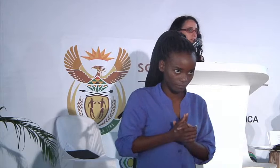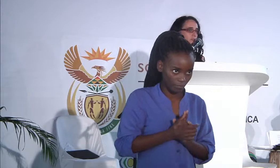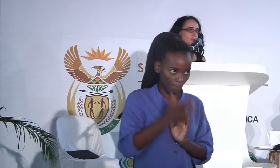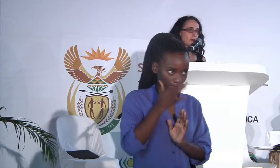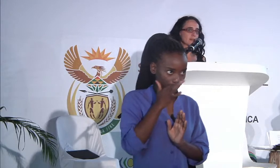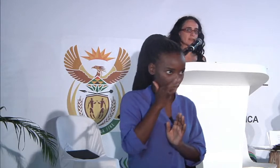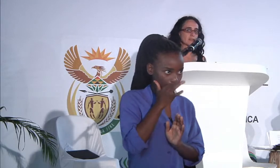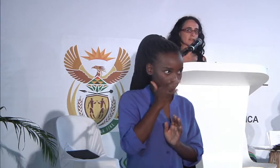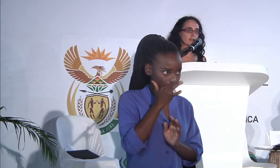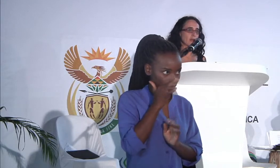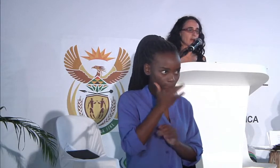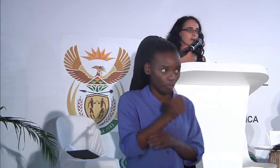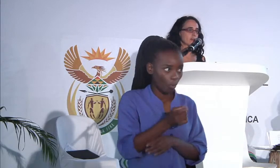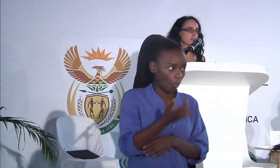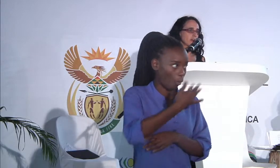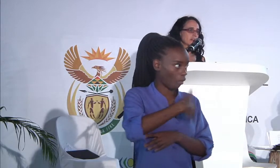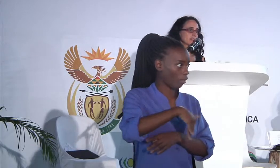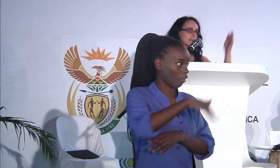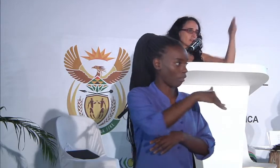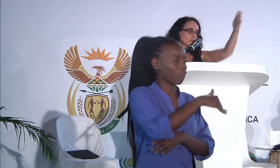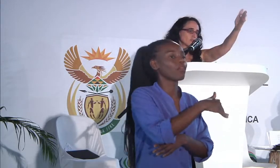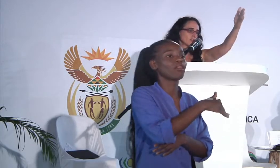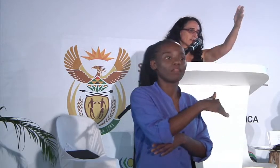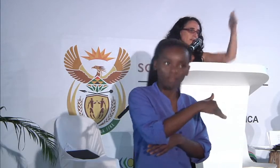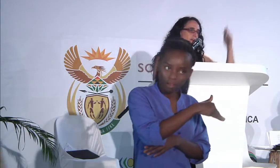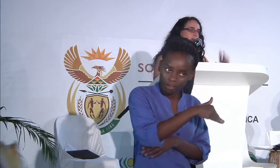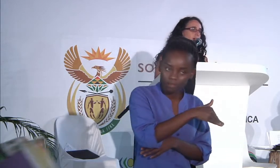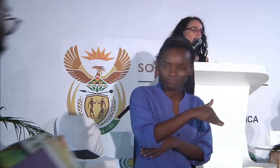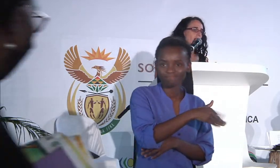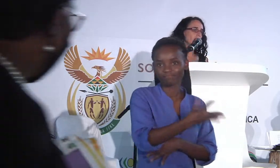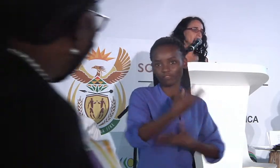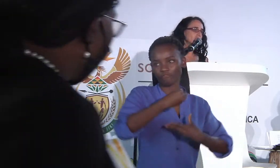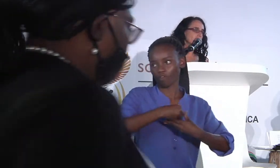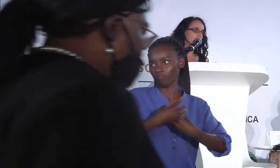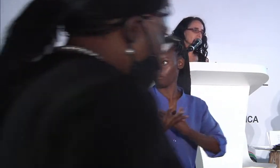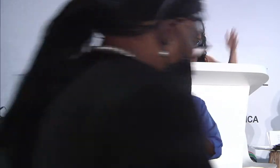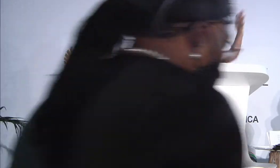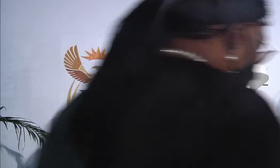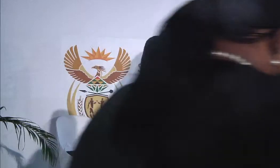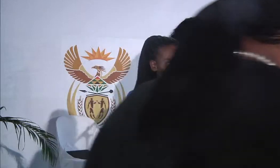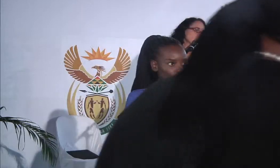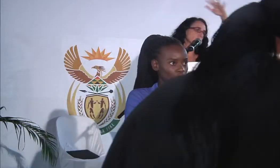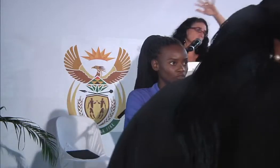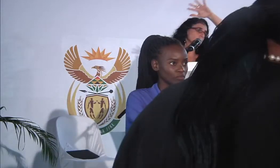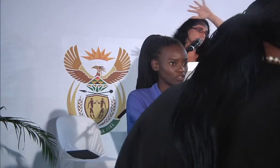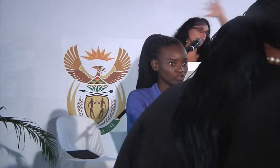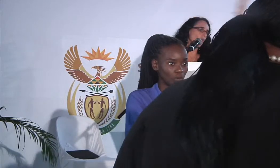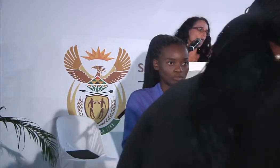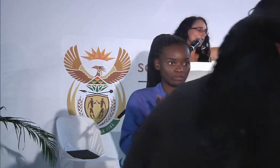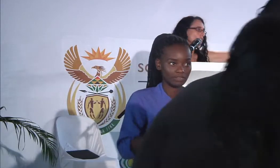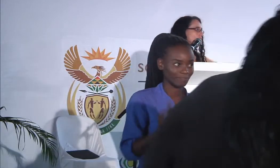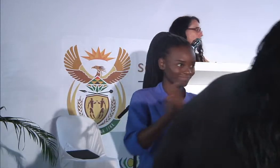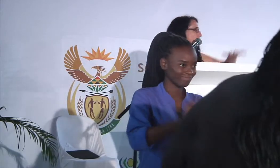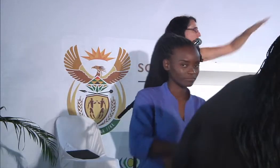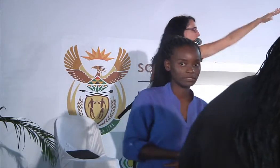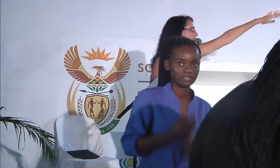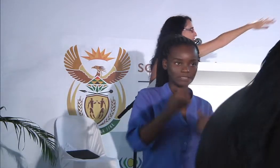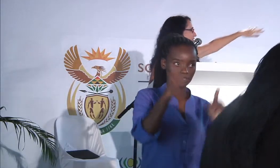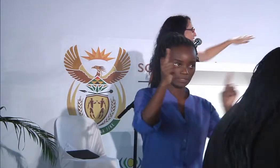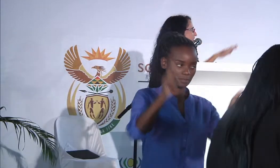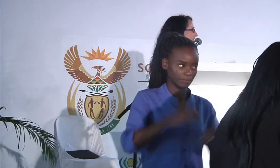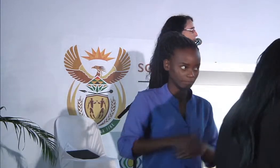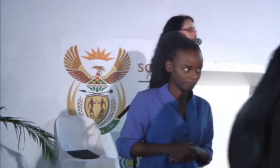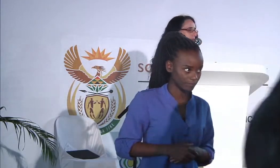everybody who made this a reality, including our H-Factor, who were responsible for all of